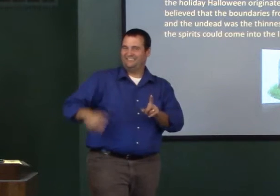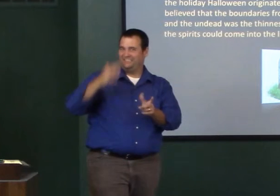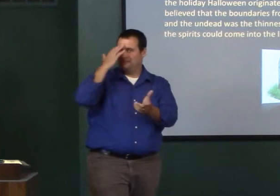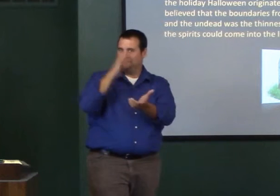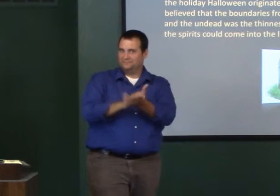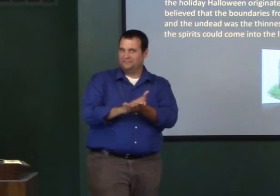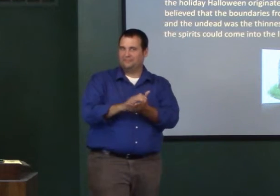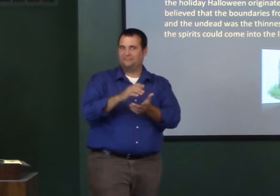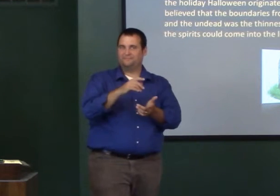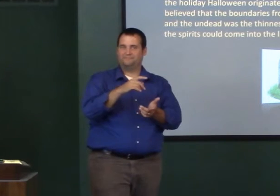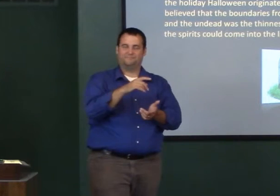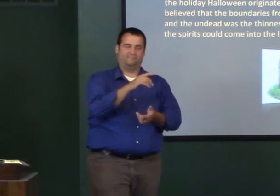It's a pagan belief.